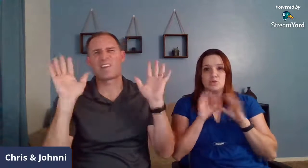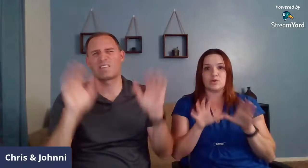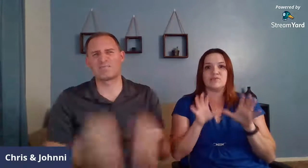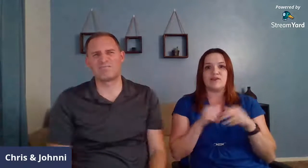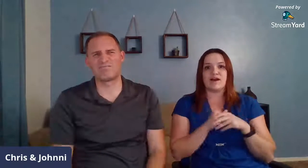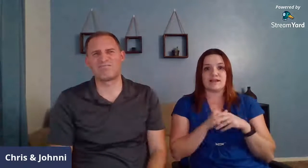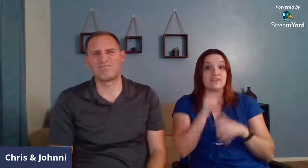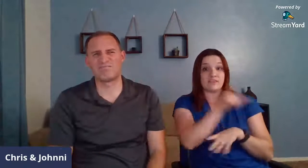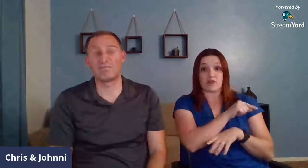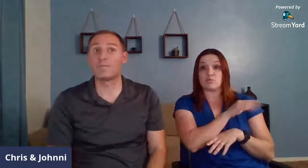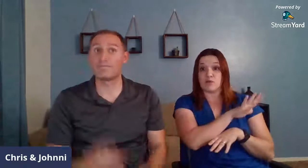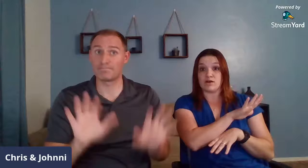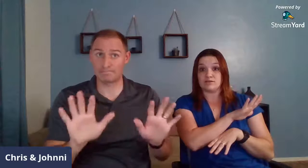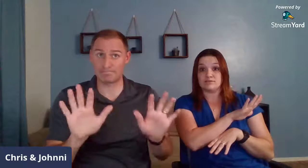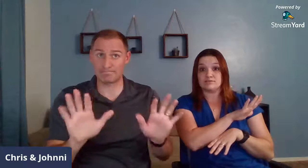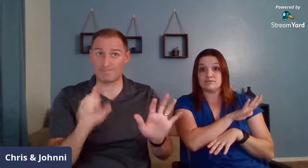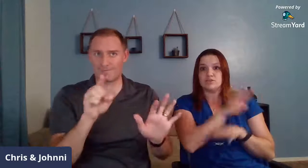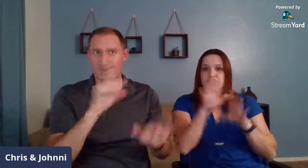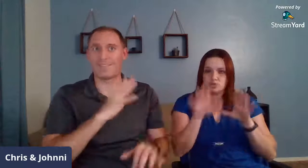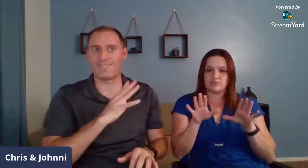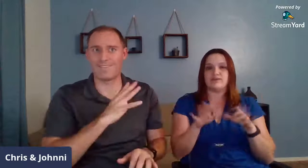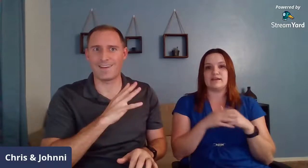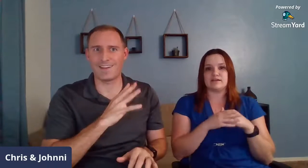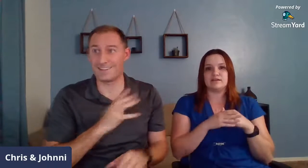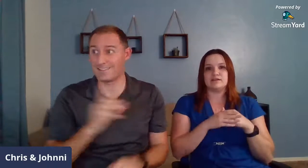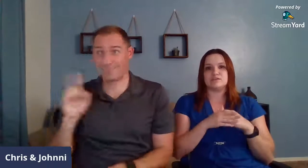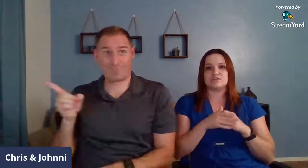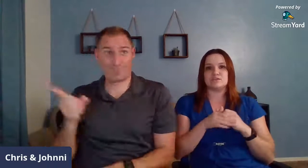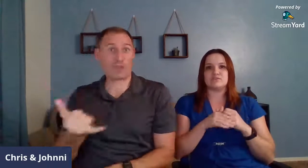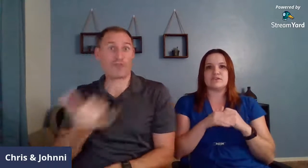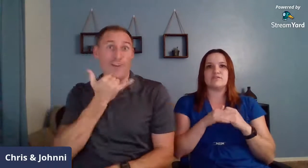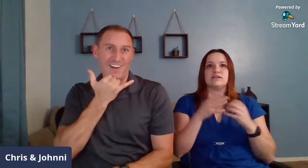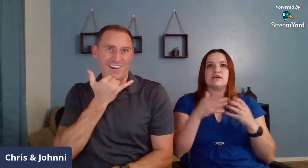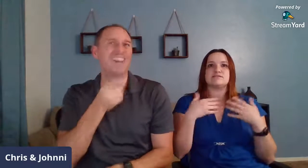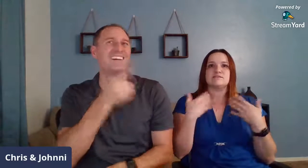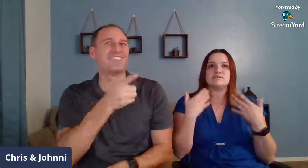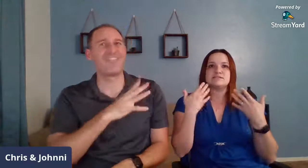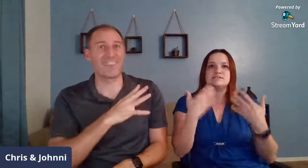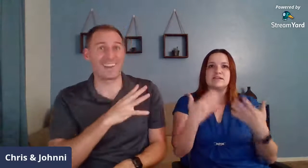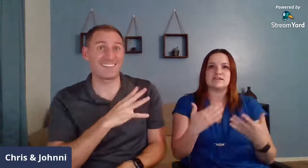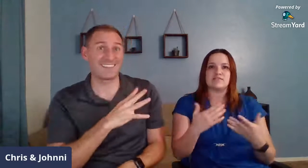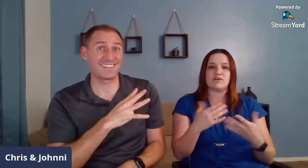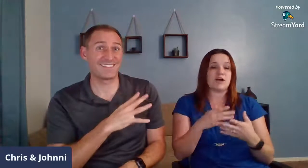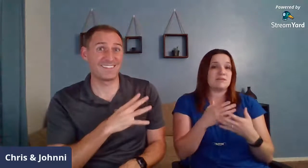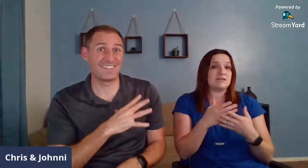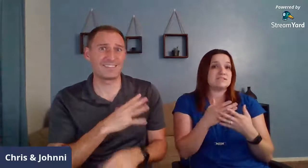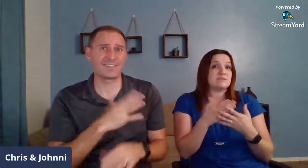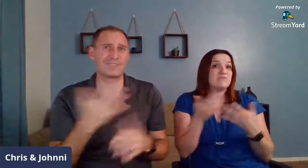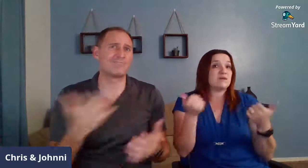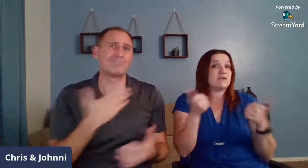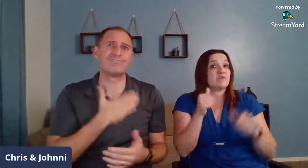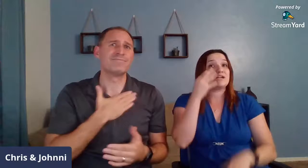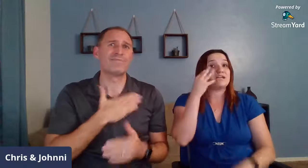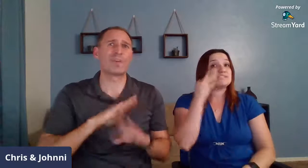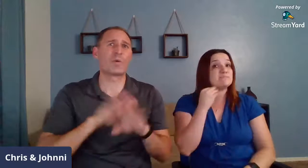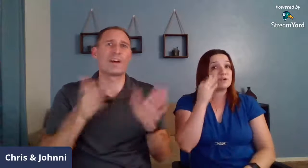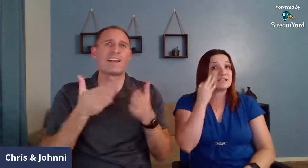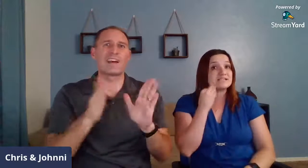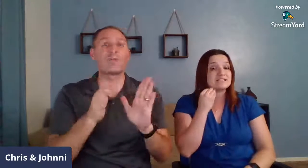You're fine. They're wrong. You're fine. So never allow somebody's negative some of you might have already experienced that.